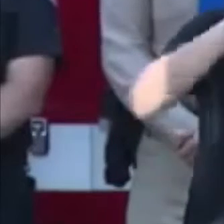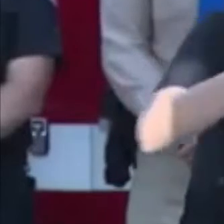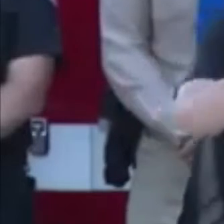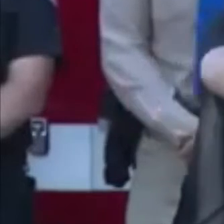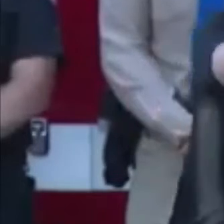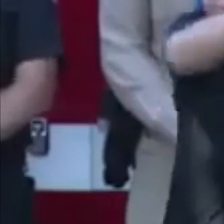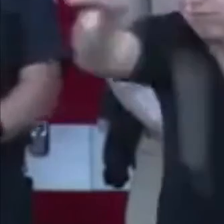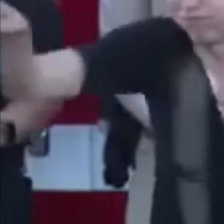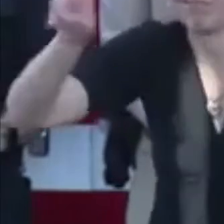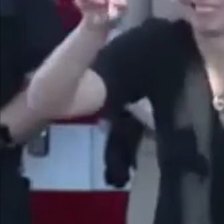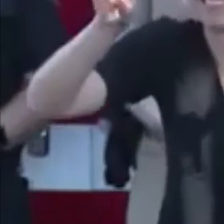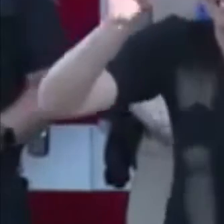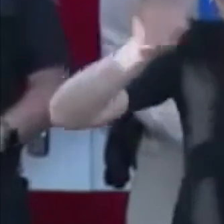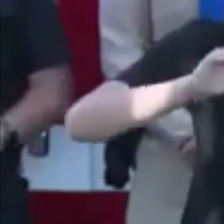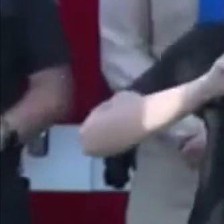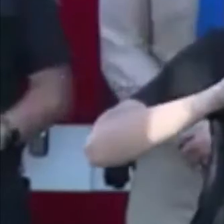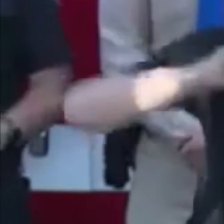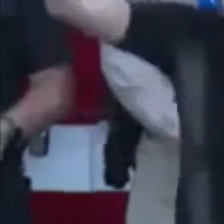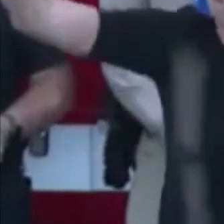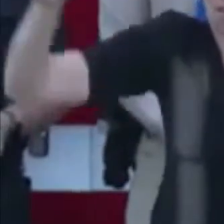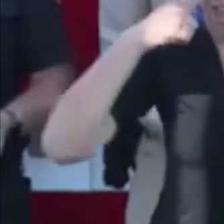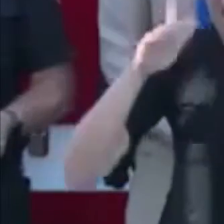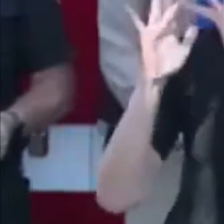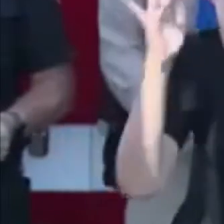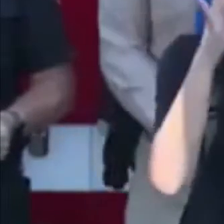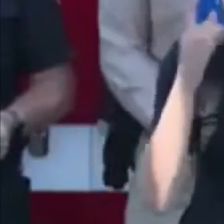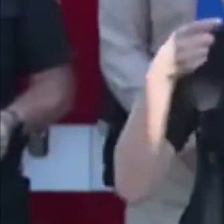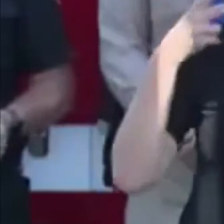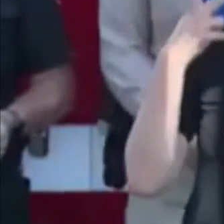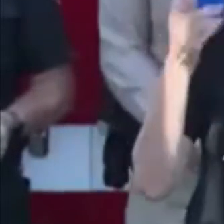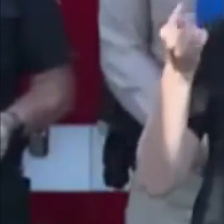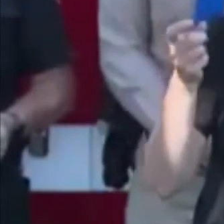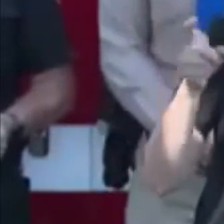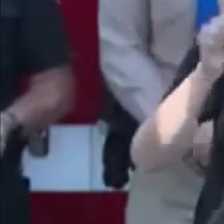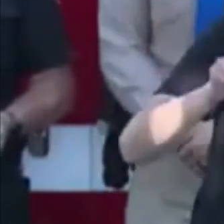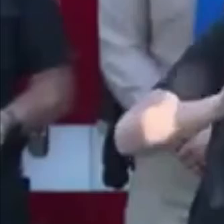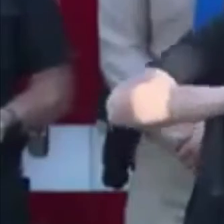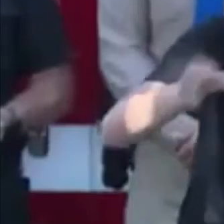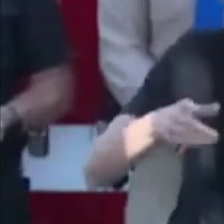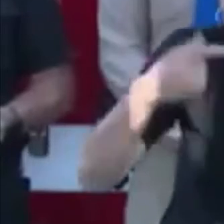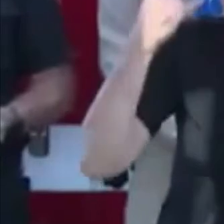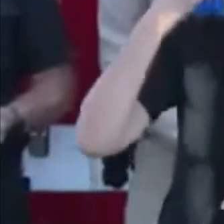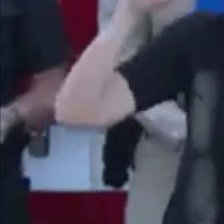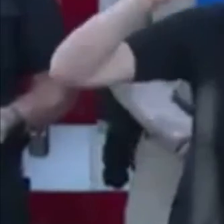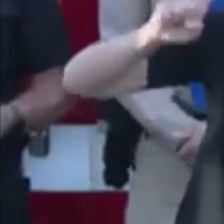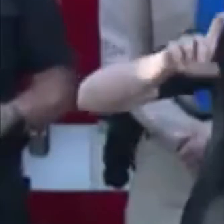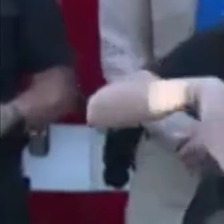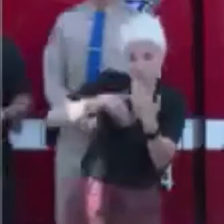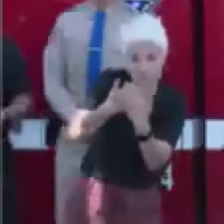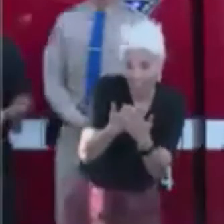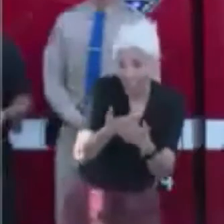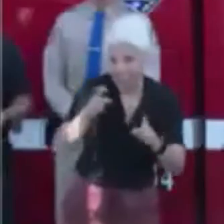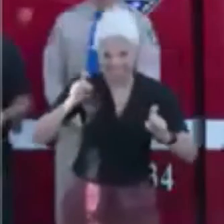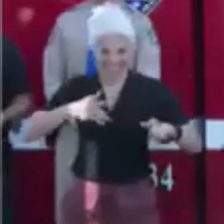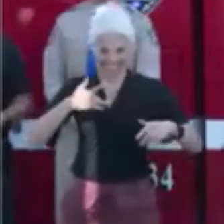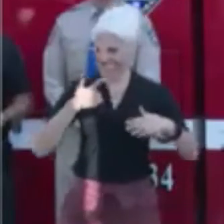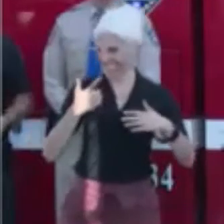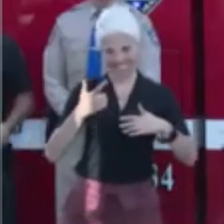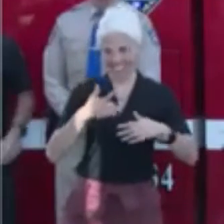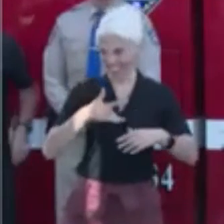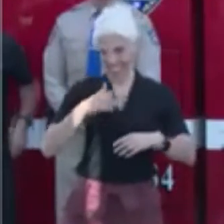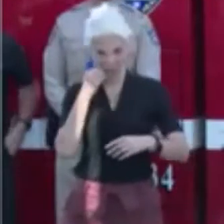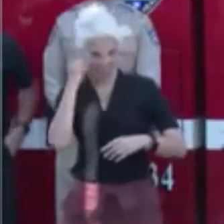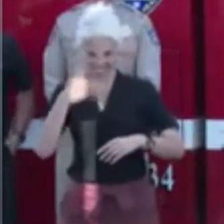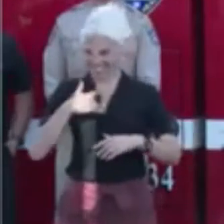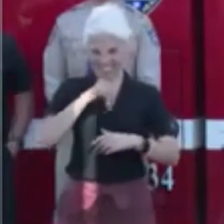places where you can go if you have been evacuated, or if you come into the area and find that you cannot make it to your house. We do have